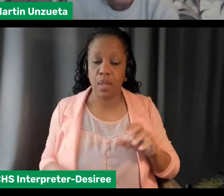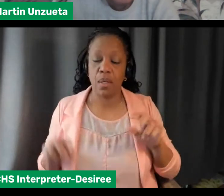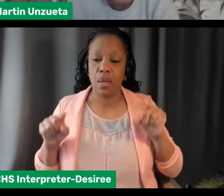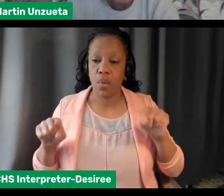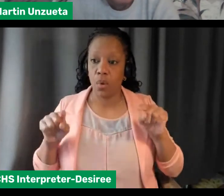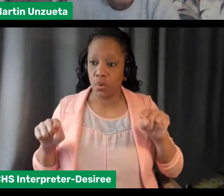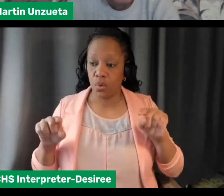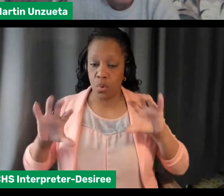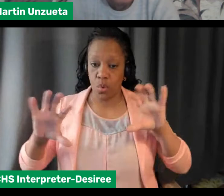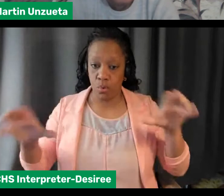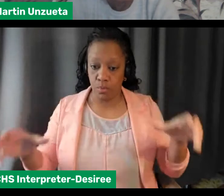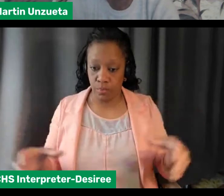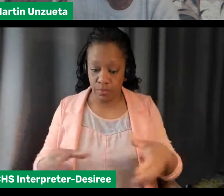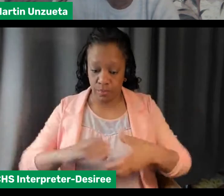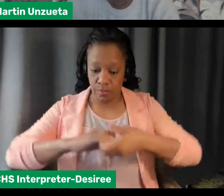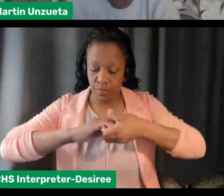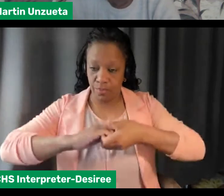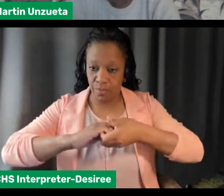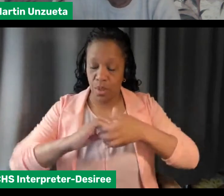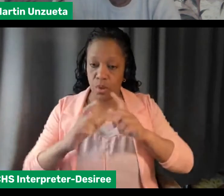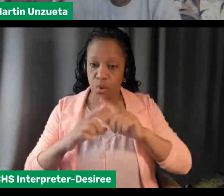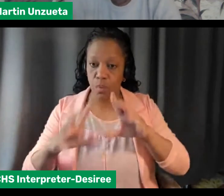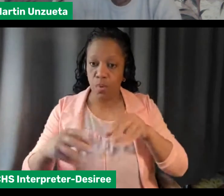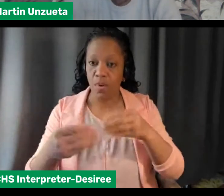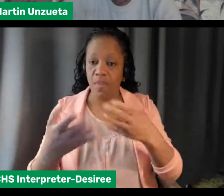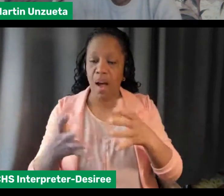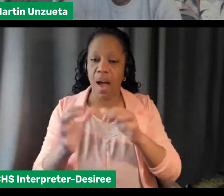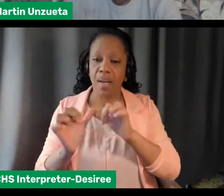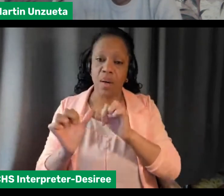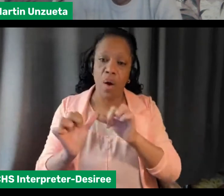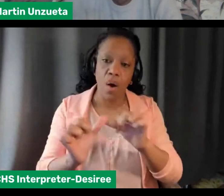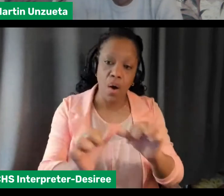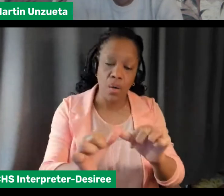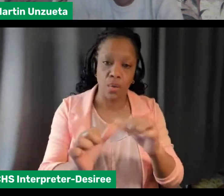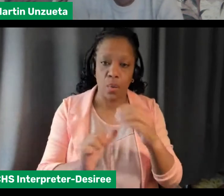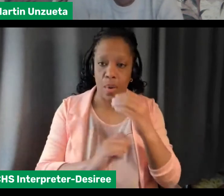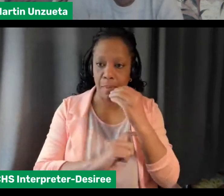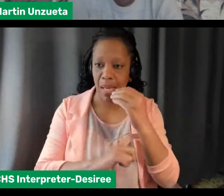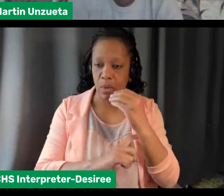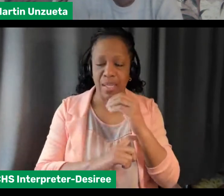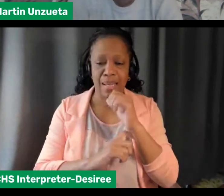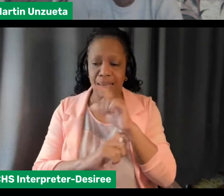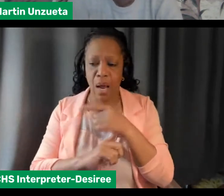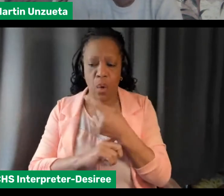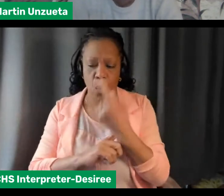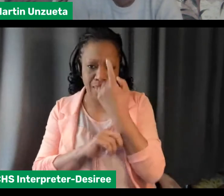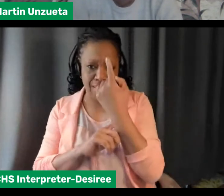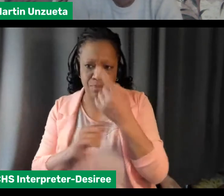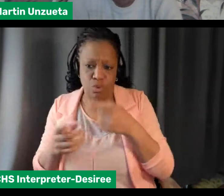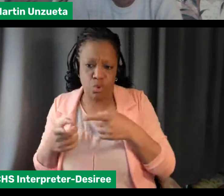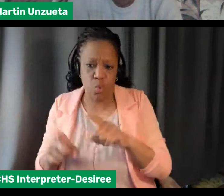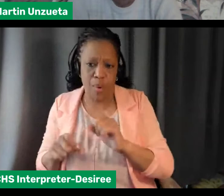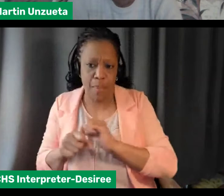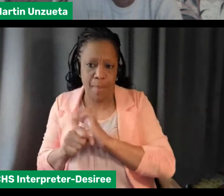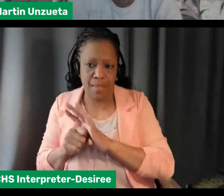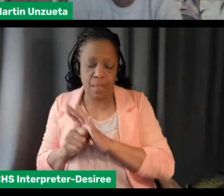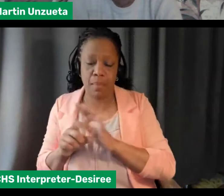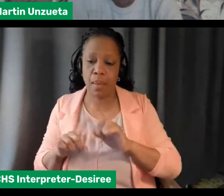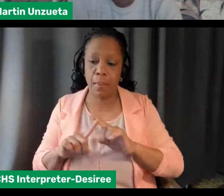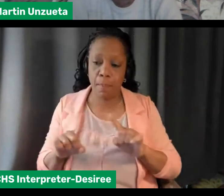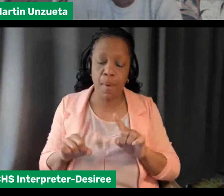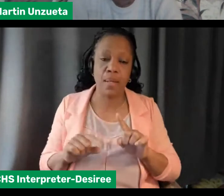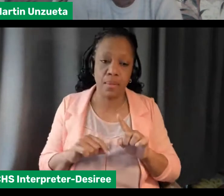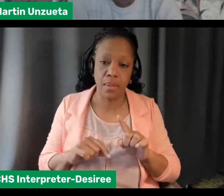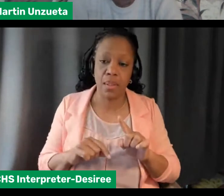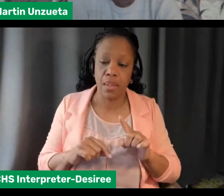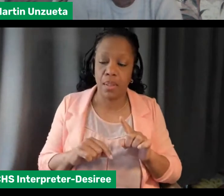hopefully provide ongoing meals, not just pandemic related meals, but ongoing meals to folks facing food